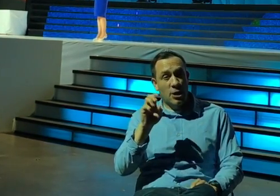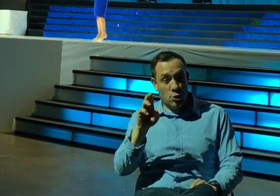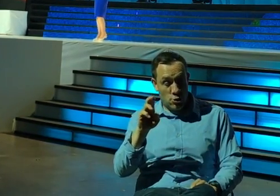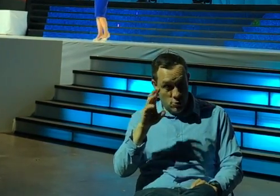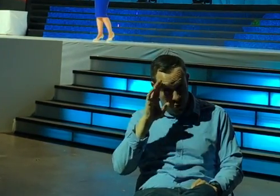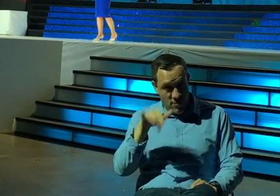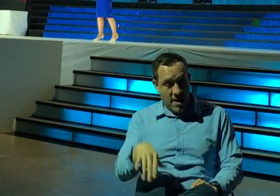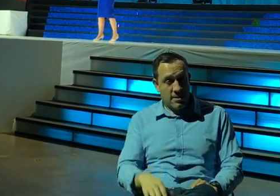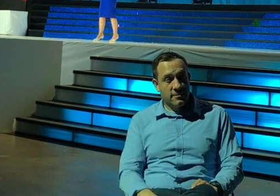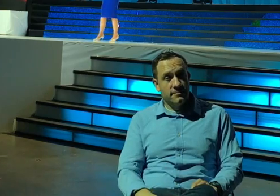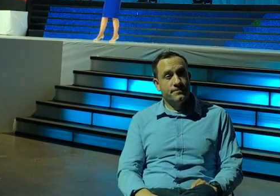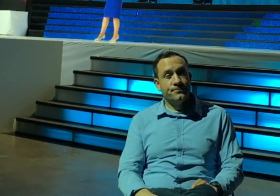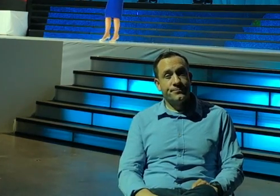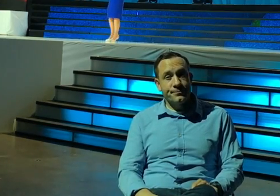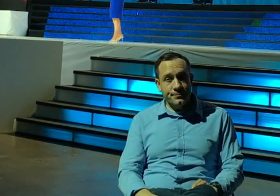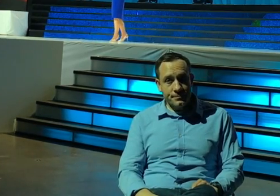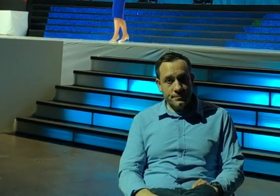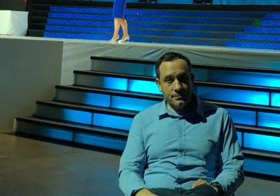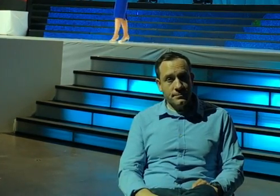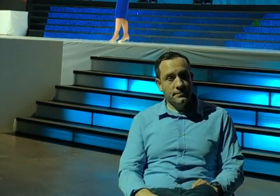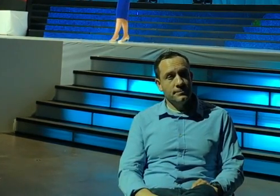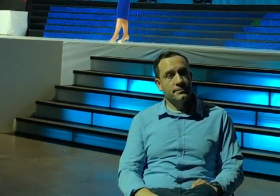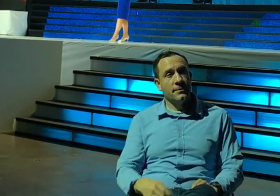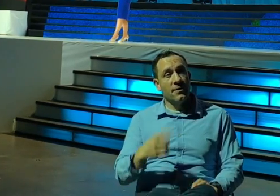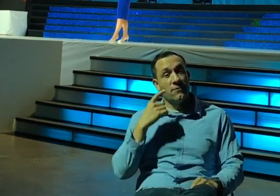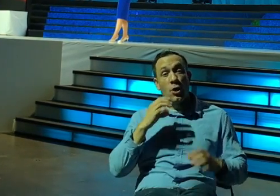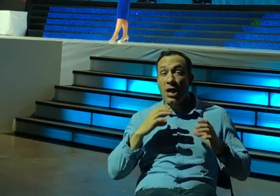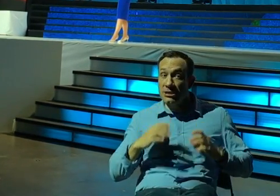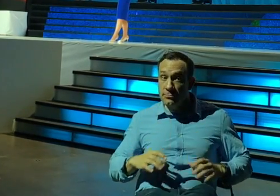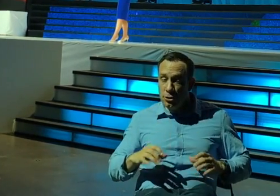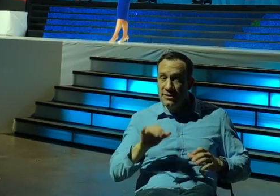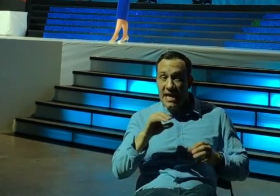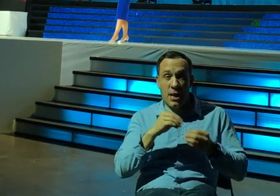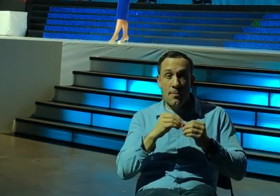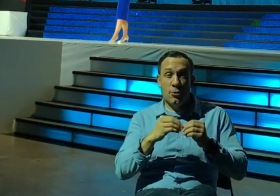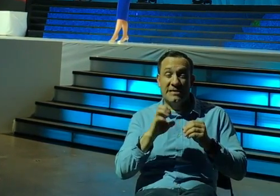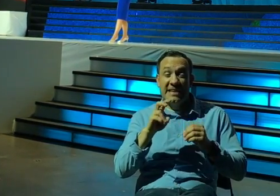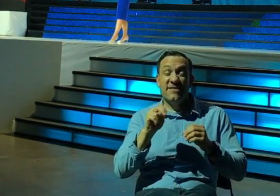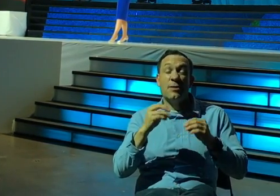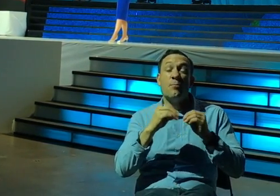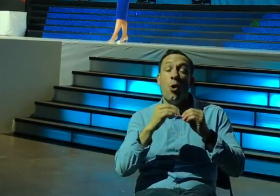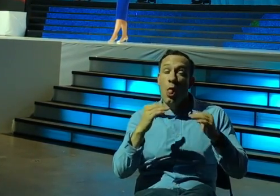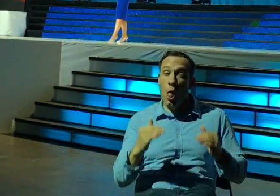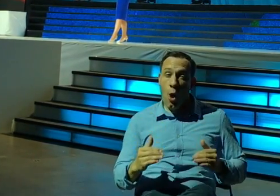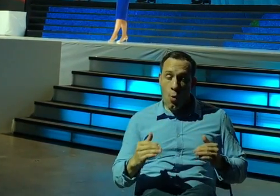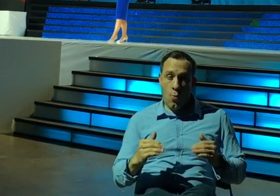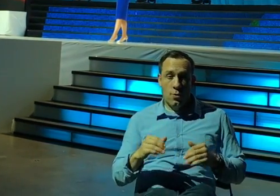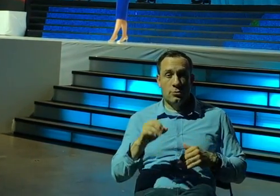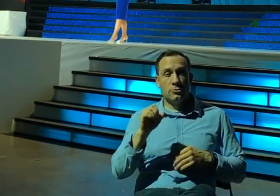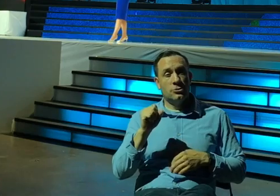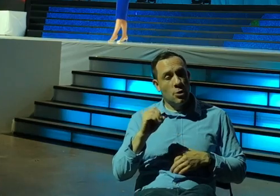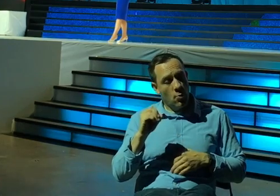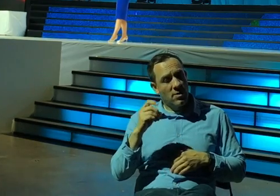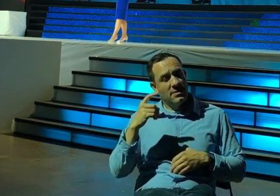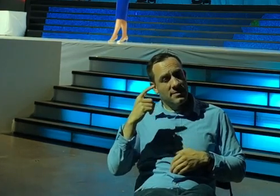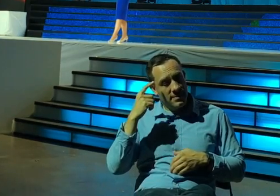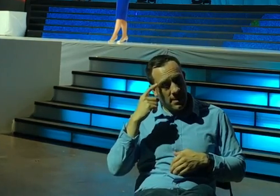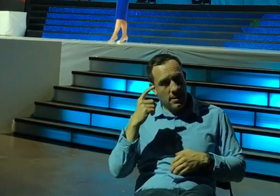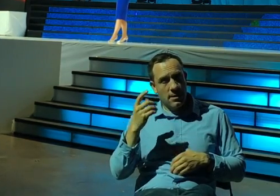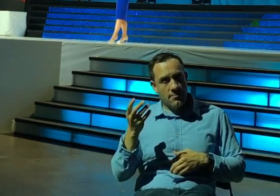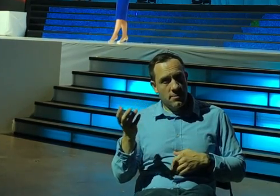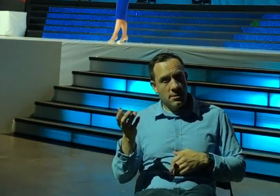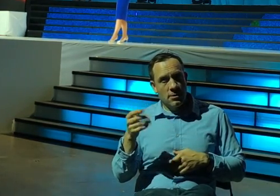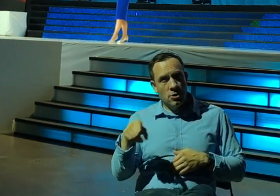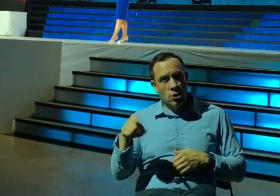Yes. And for customers, the number is even lower, right? So I want you to think, when you have